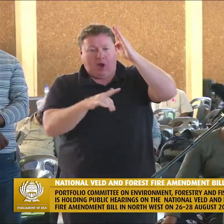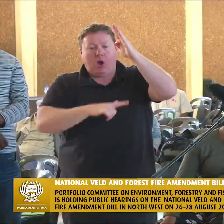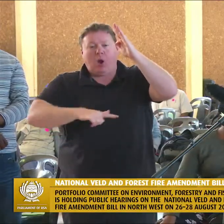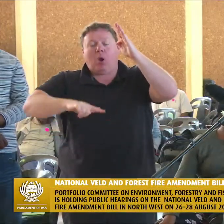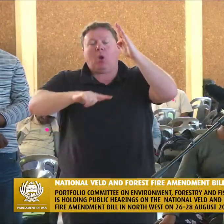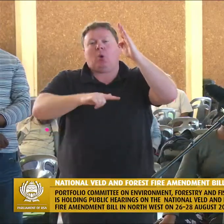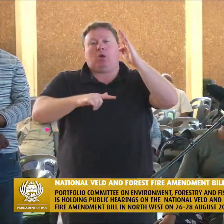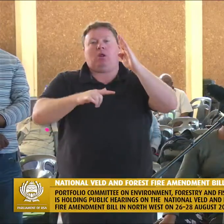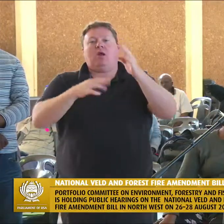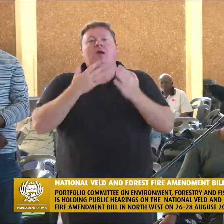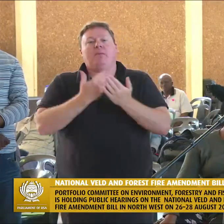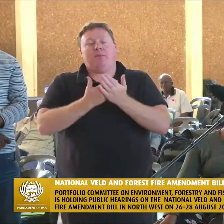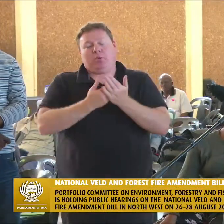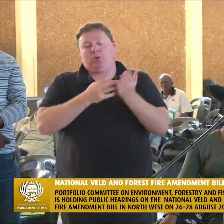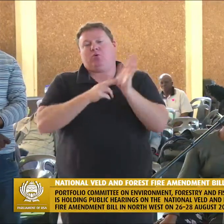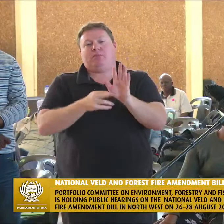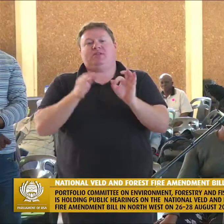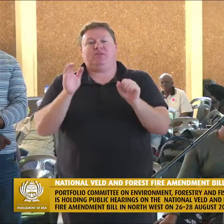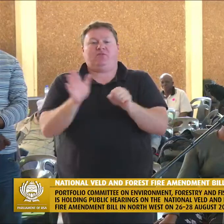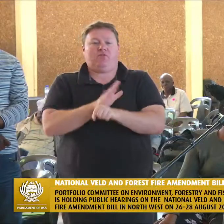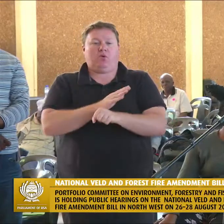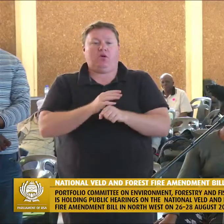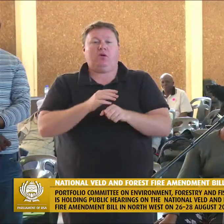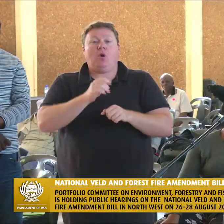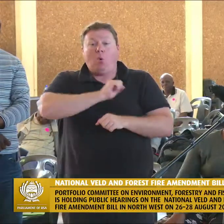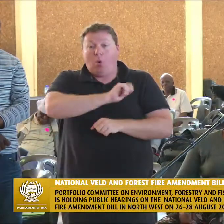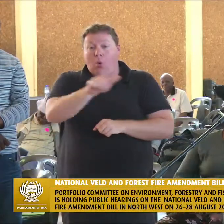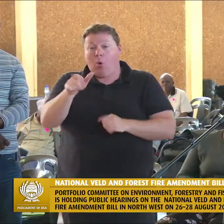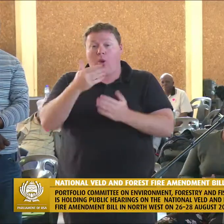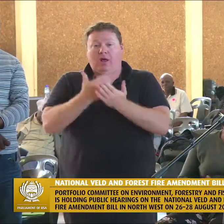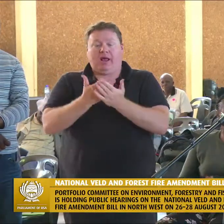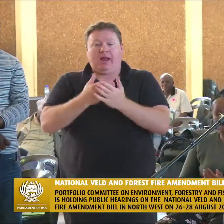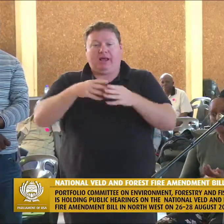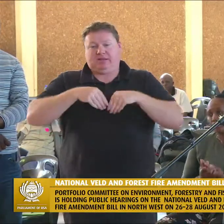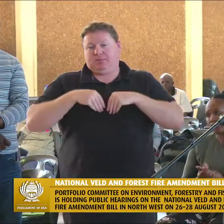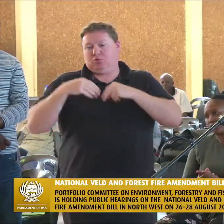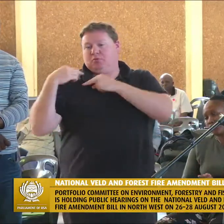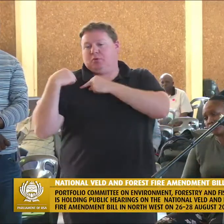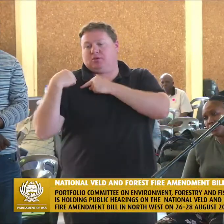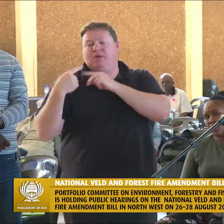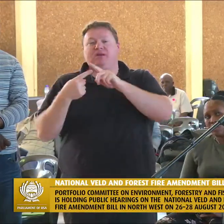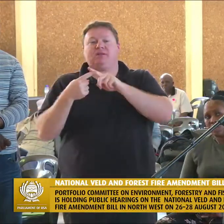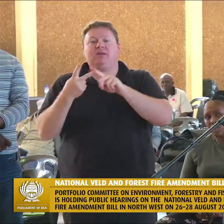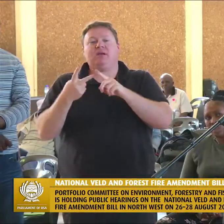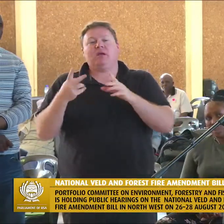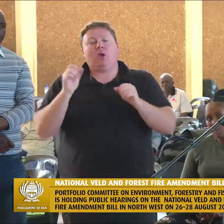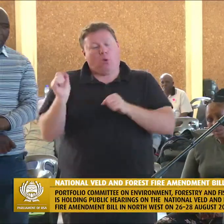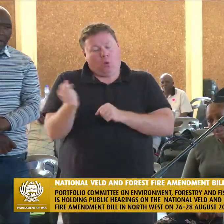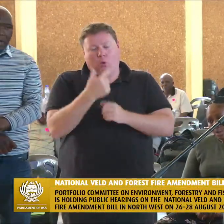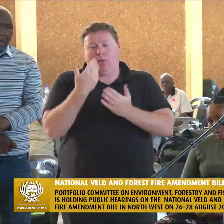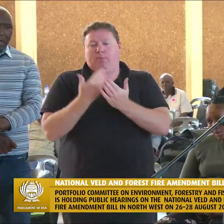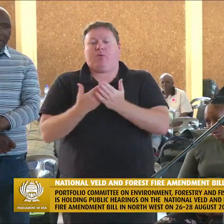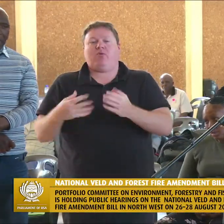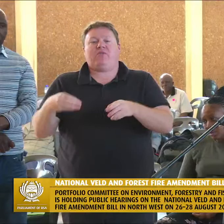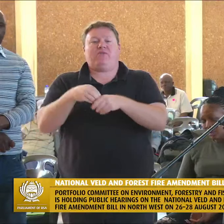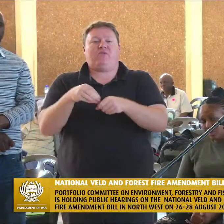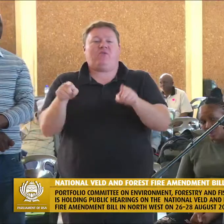participation and joint level of accountability between government private sector and civil society